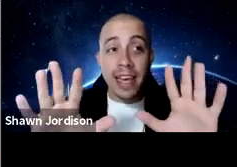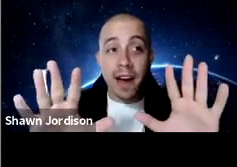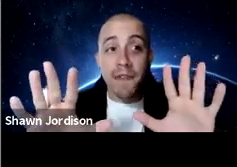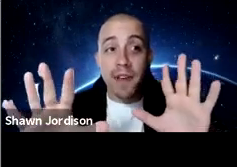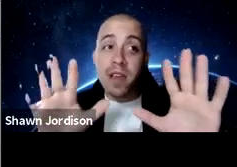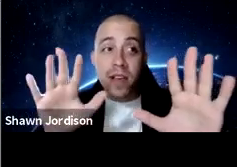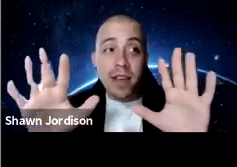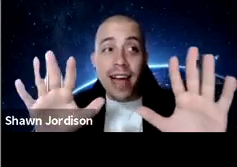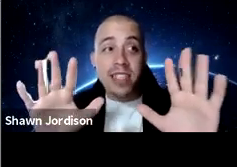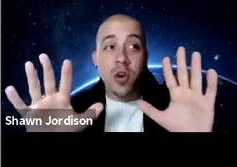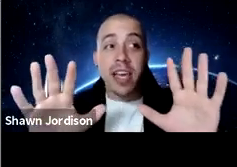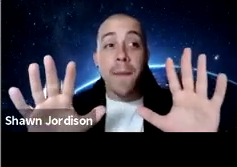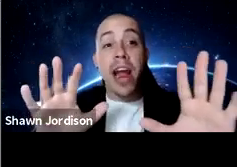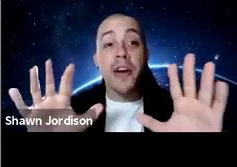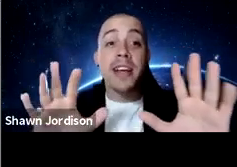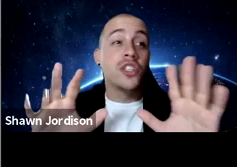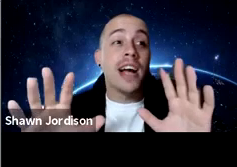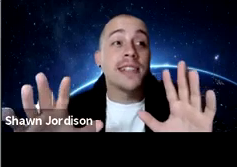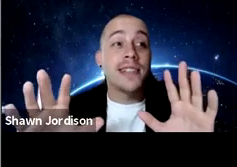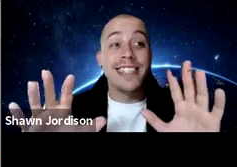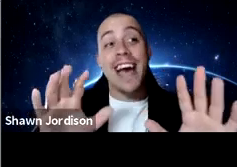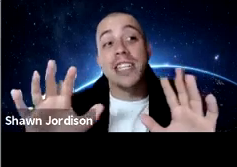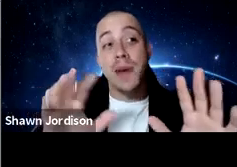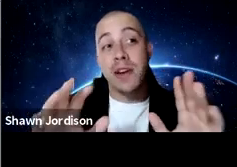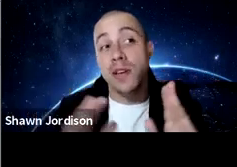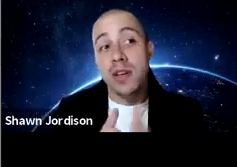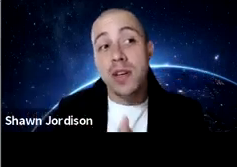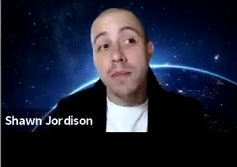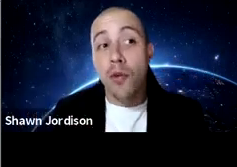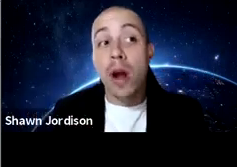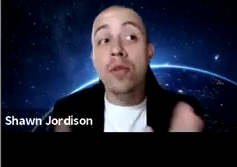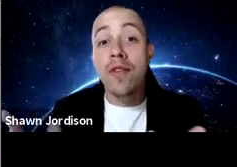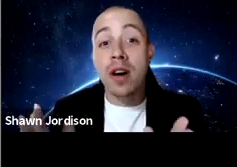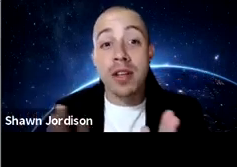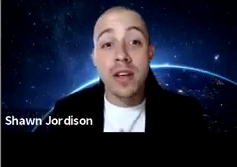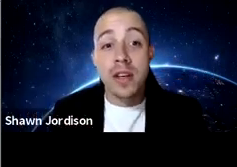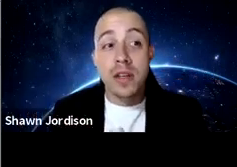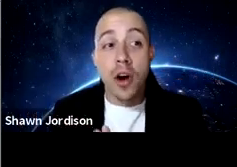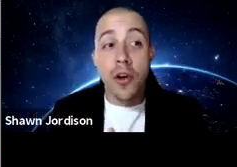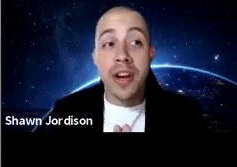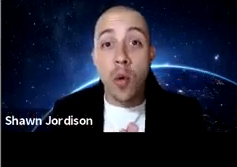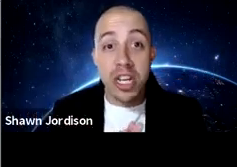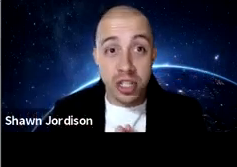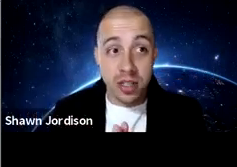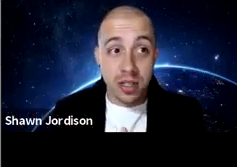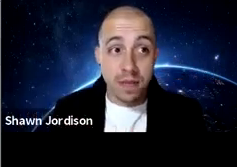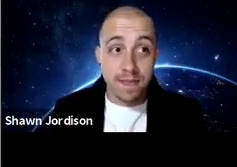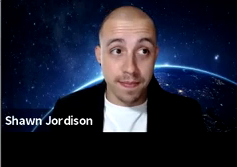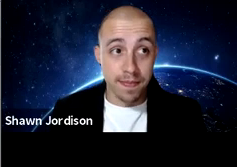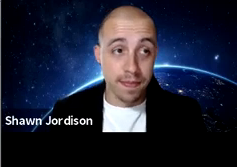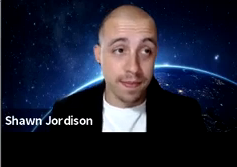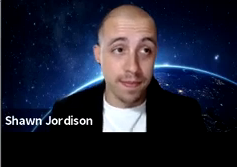to PDF, and sort of compared and contrasted the tags panel. Before I move on, are there any